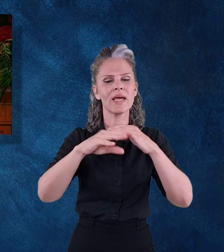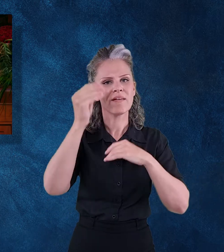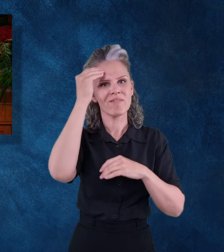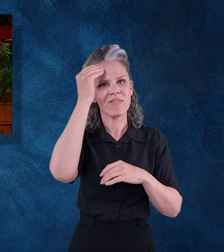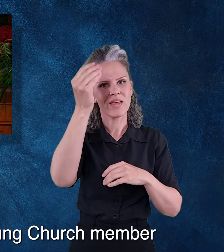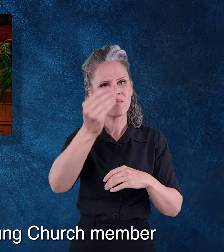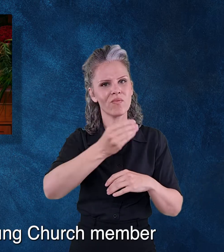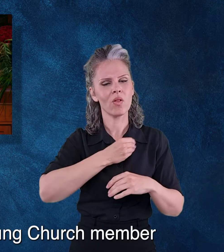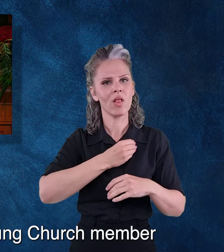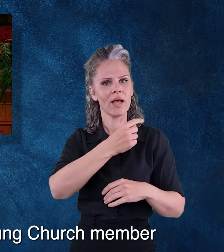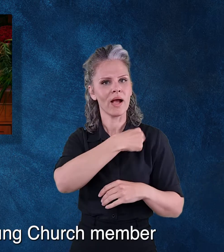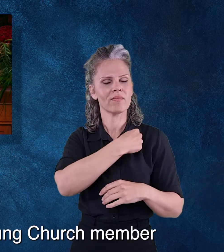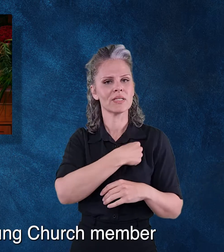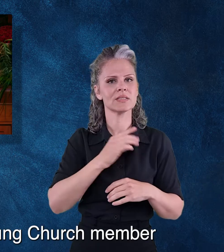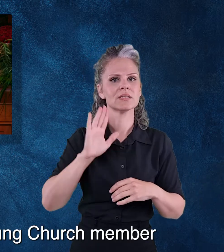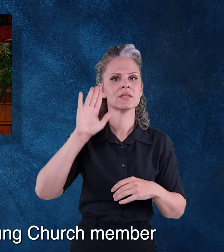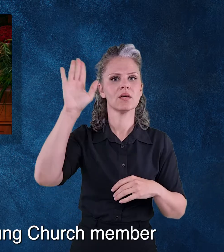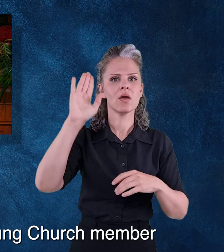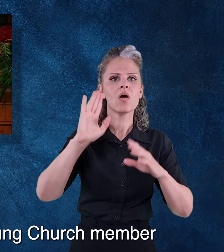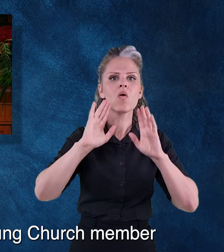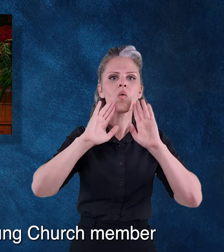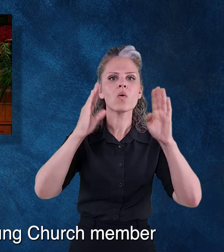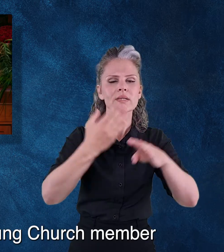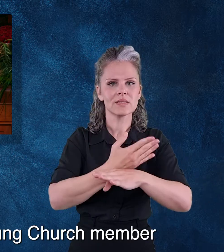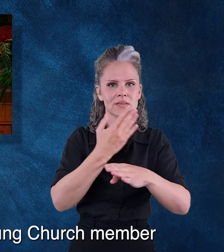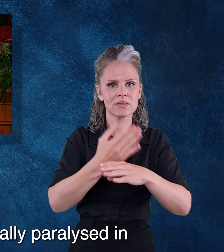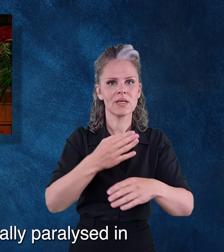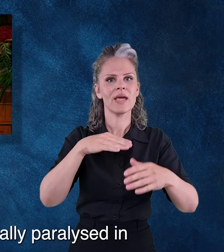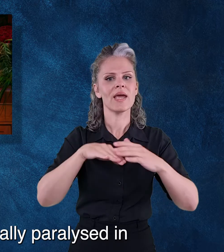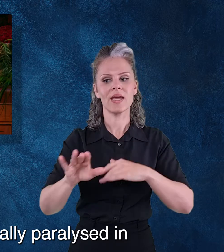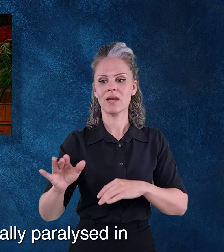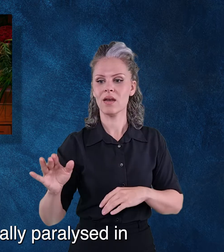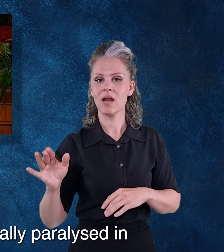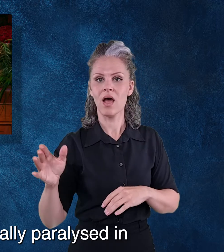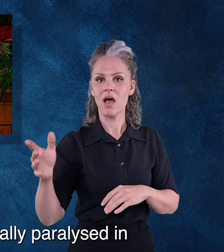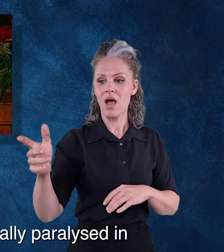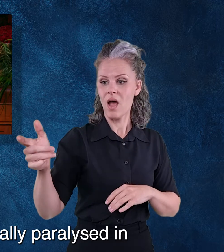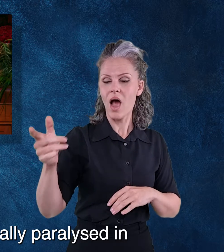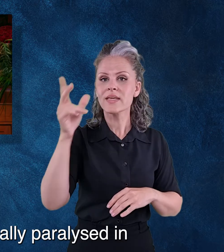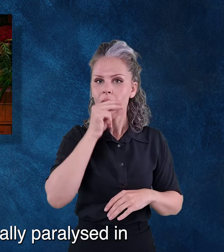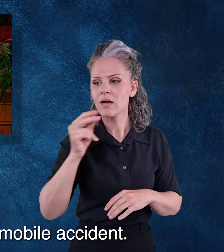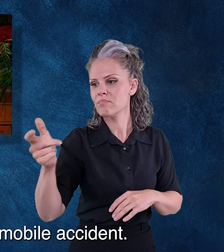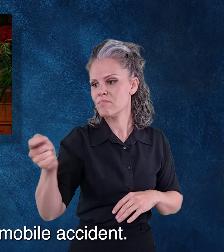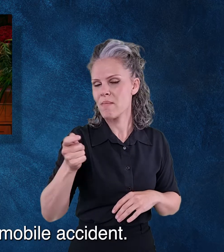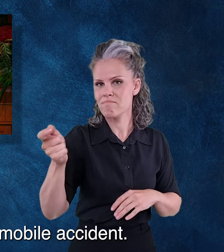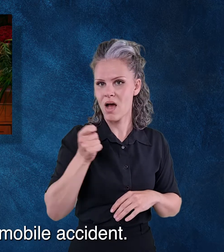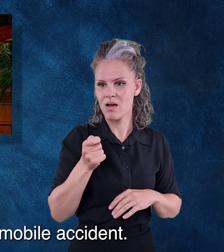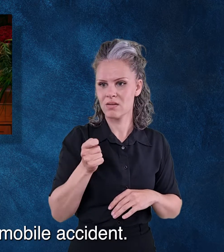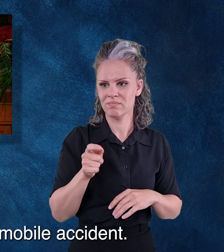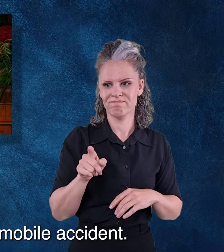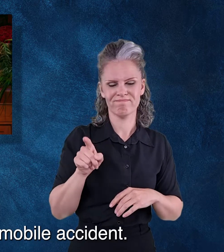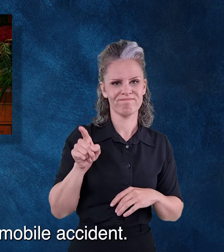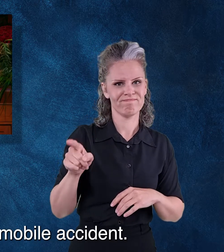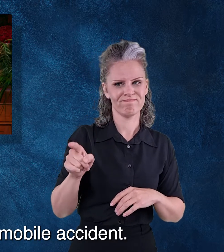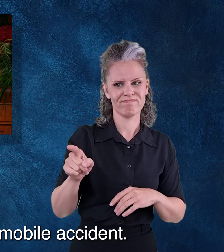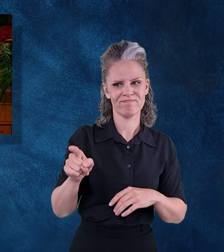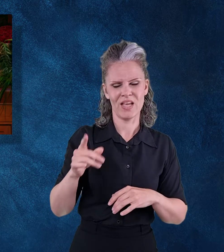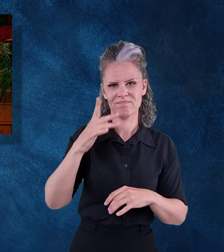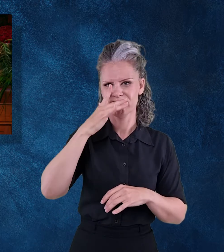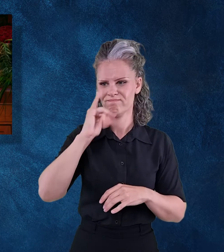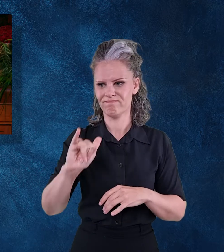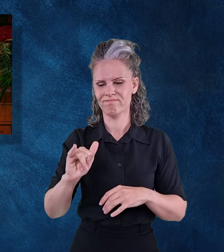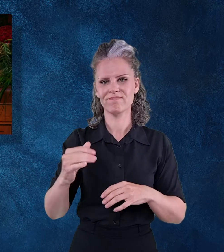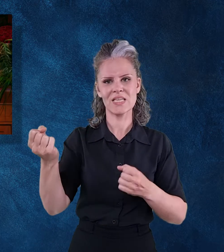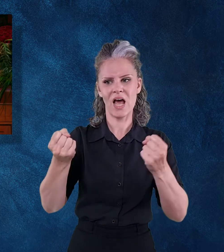in the life of a young Church member who was partially paralyzed in a horrific automobile accident.